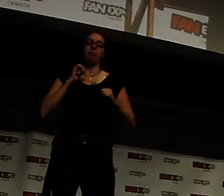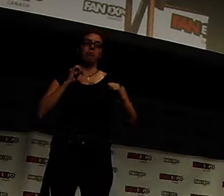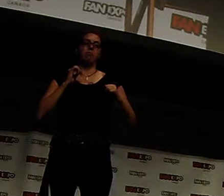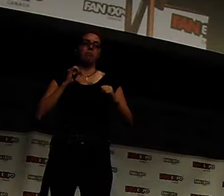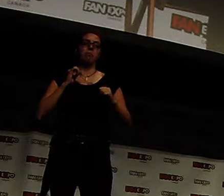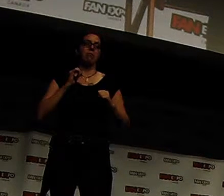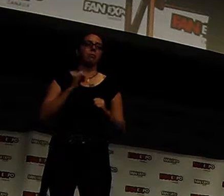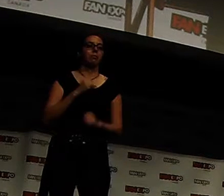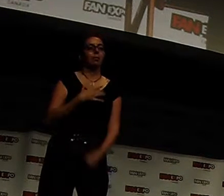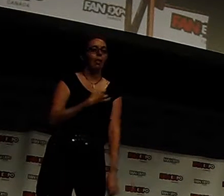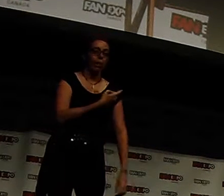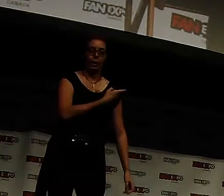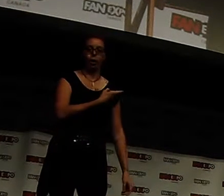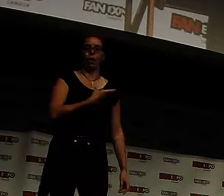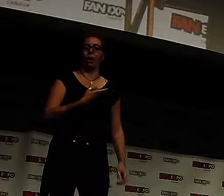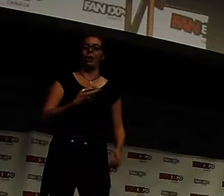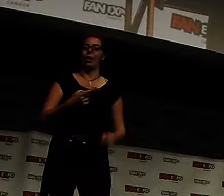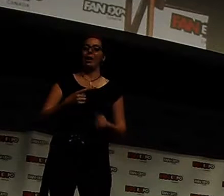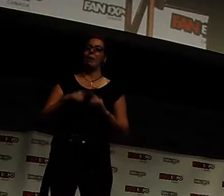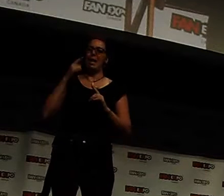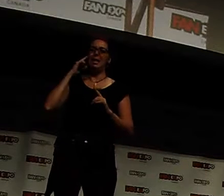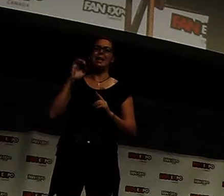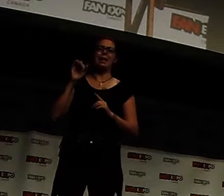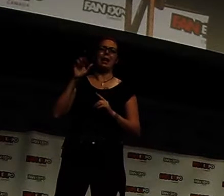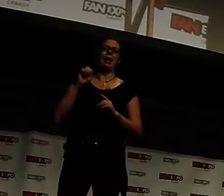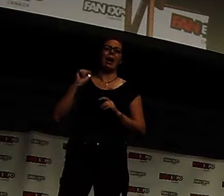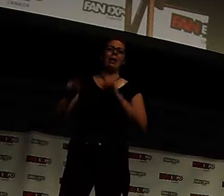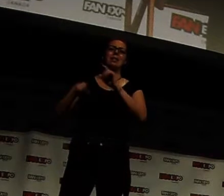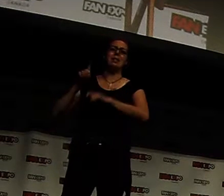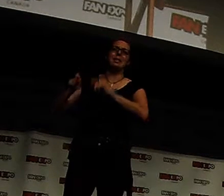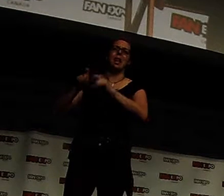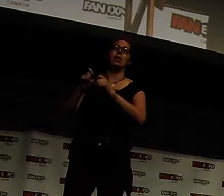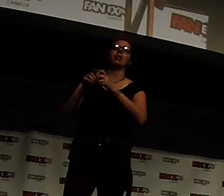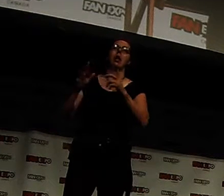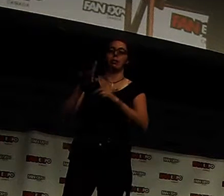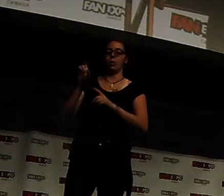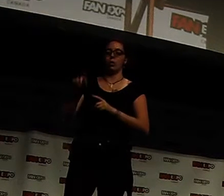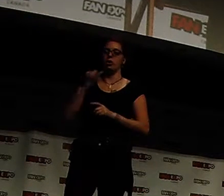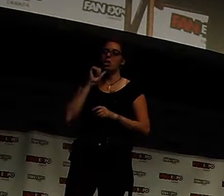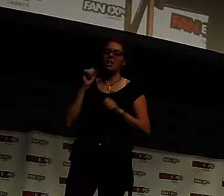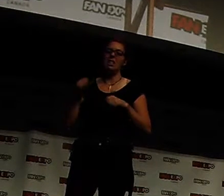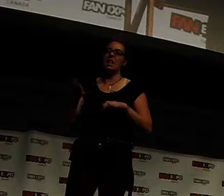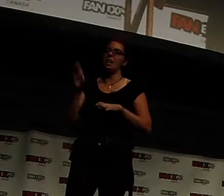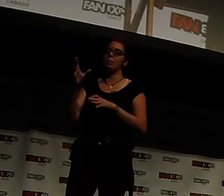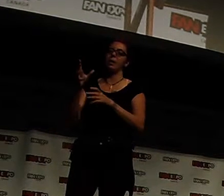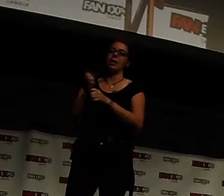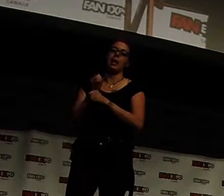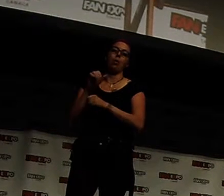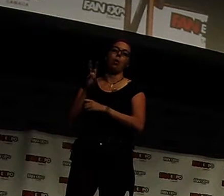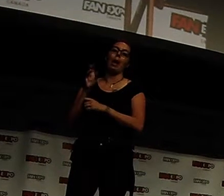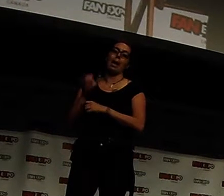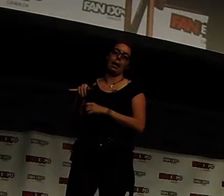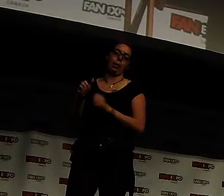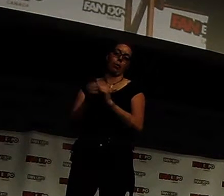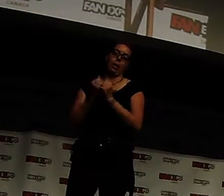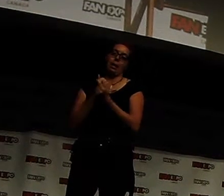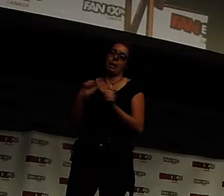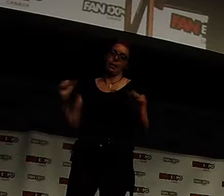went from there really. But she asks a lot of questions, I suppose, and doesn't really let him get away with anything. Hey